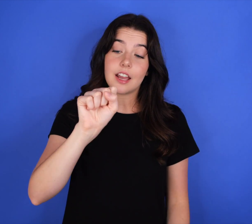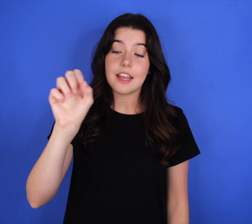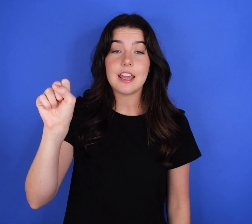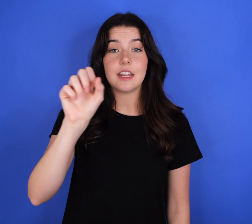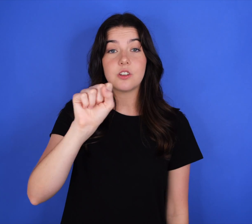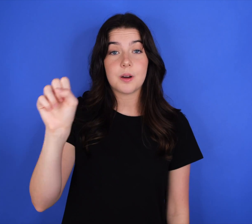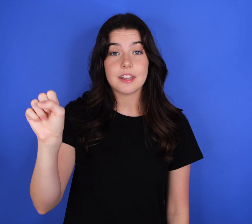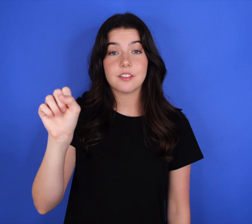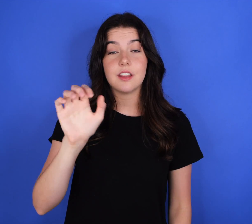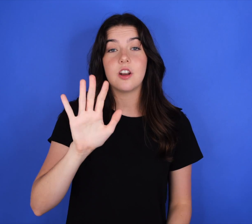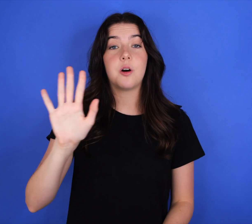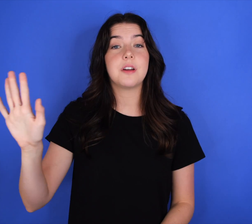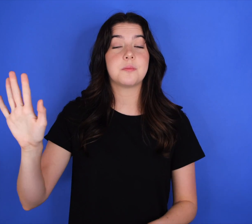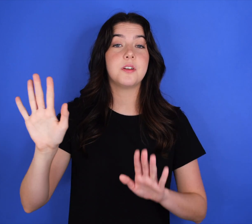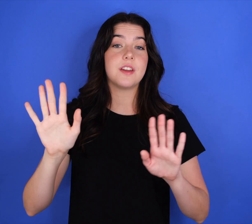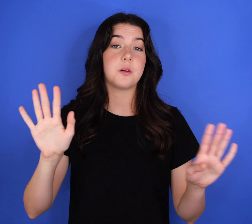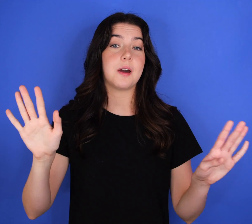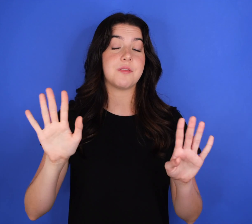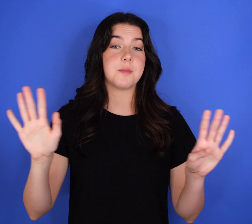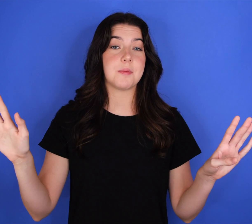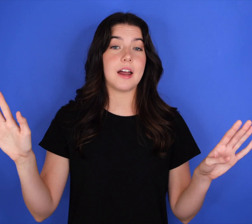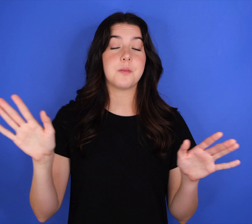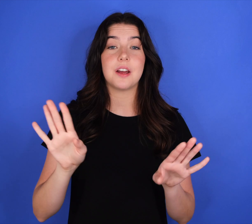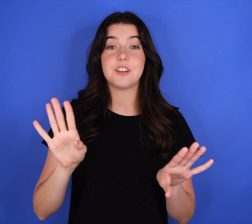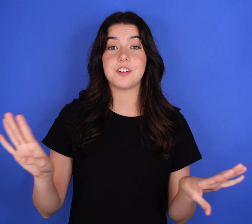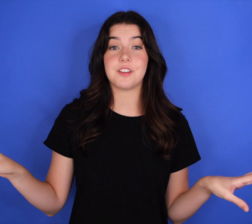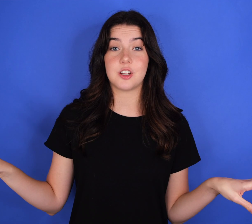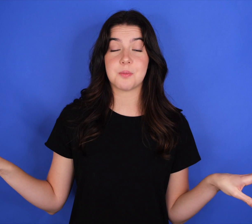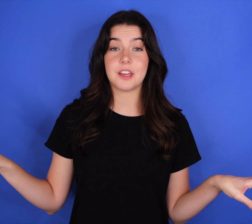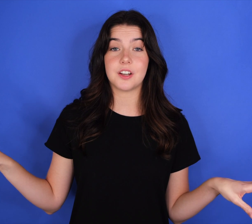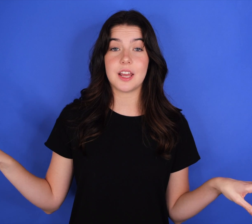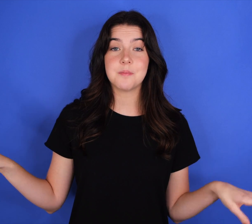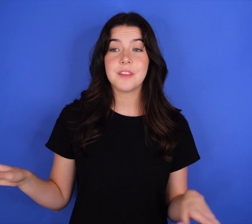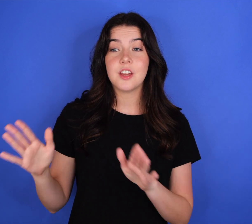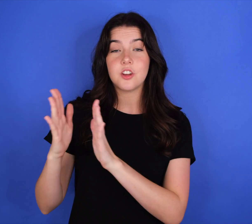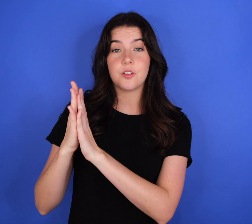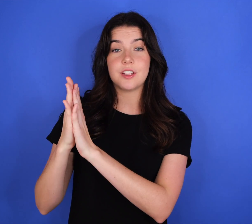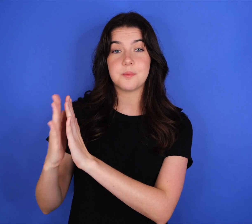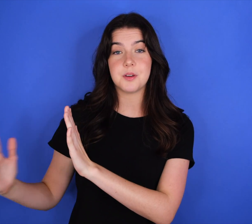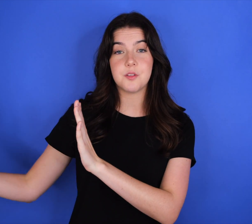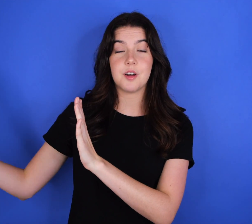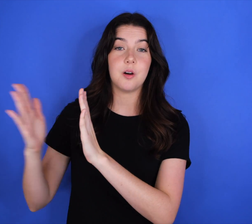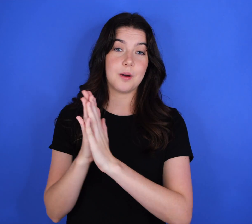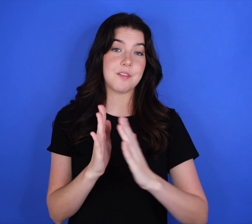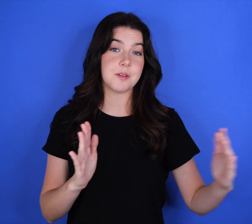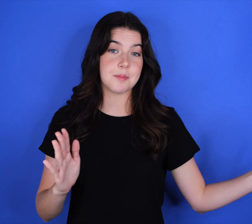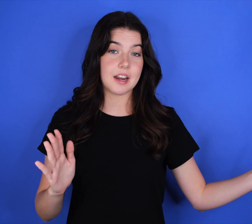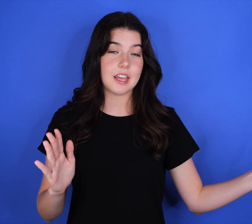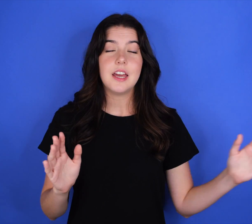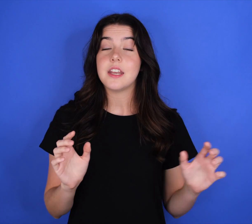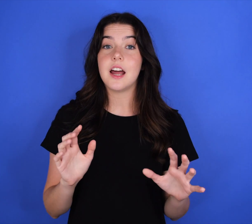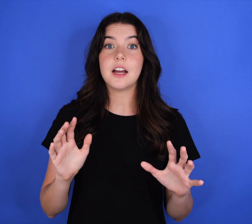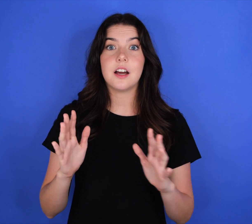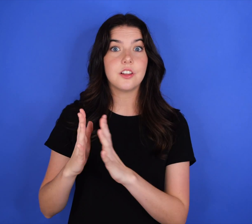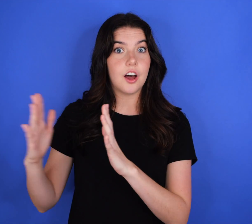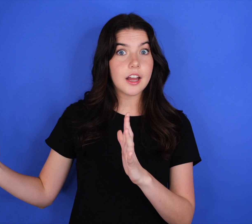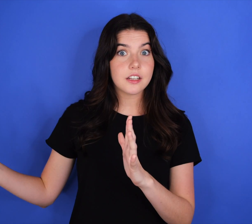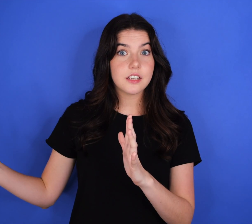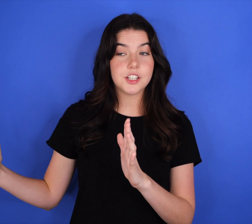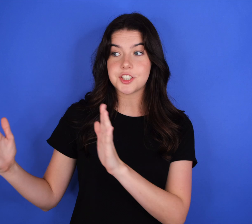of hitting it twice. And always moving away from your body whenever you're fingerspelling your name. You're going to move away from your body. Not a lot, it shouldn't